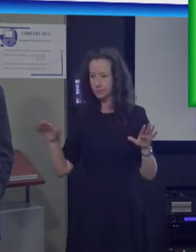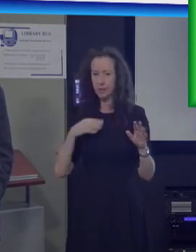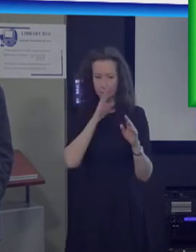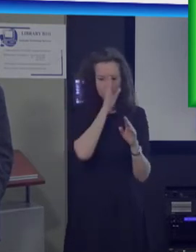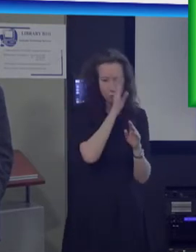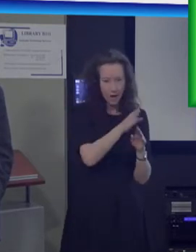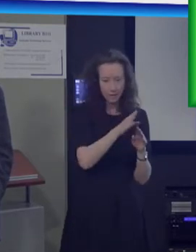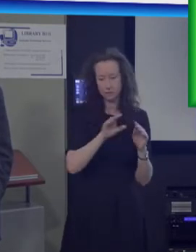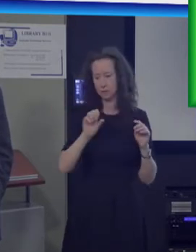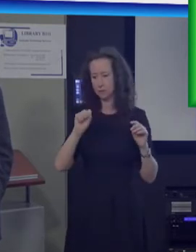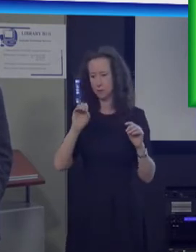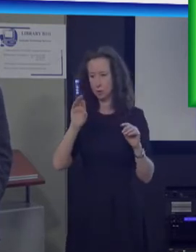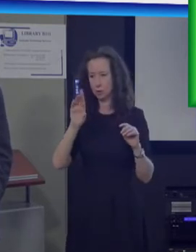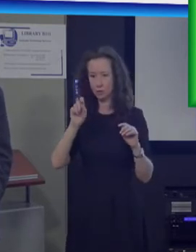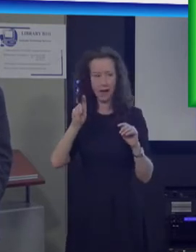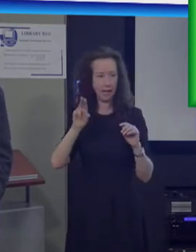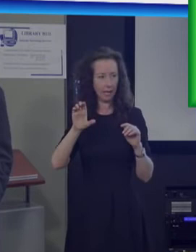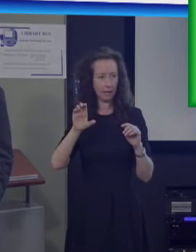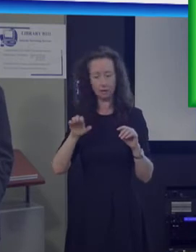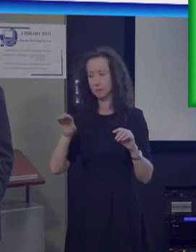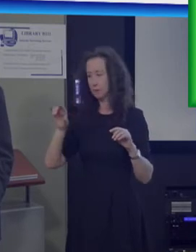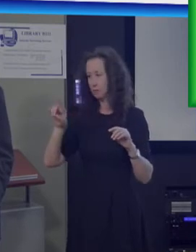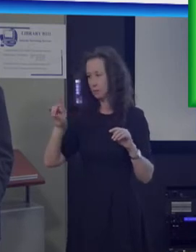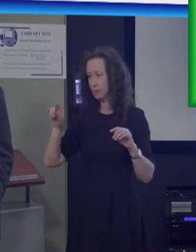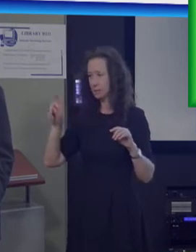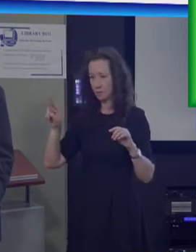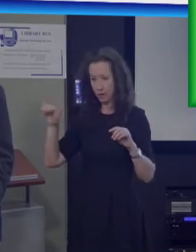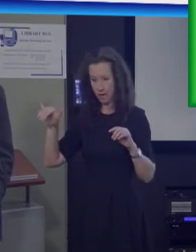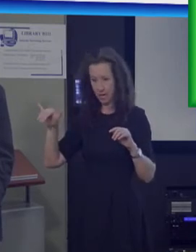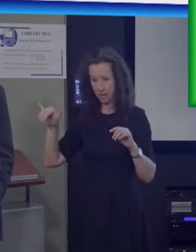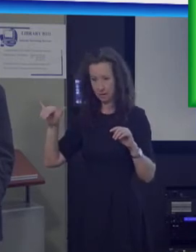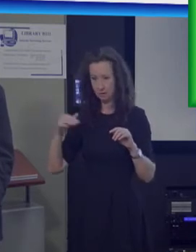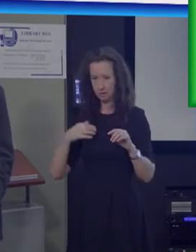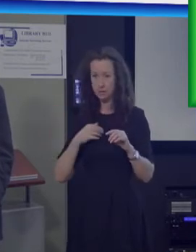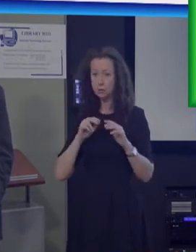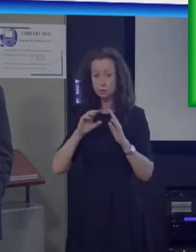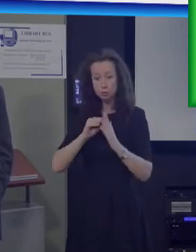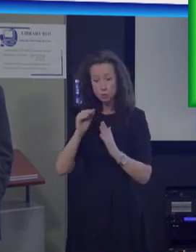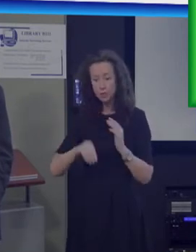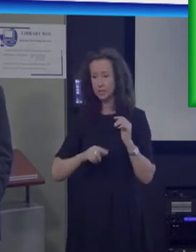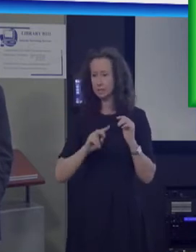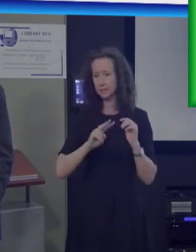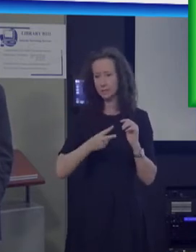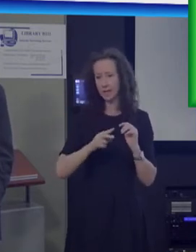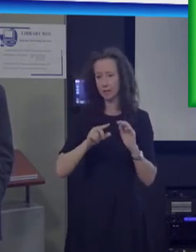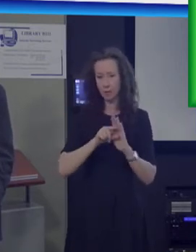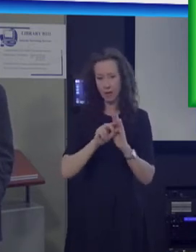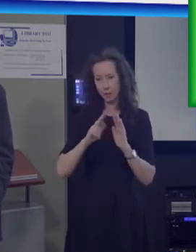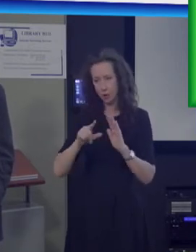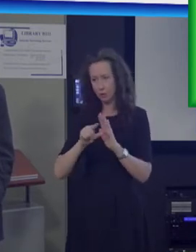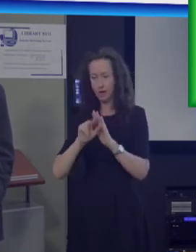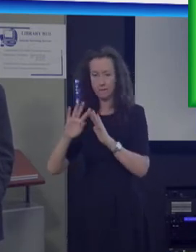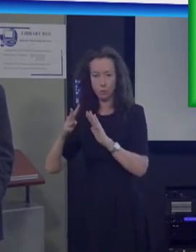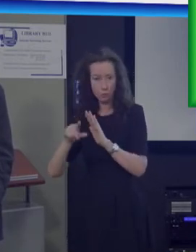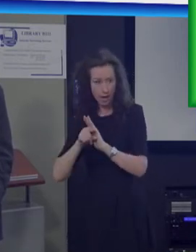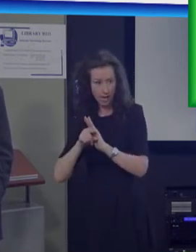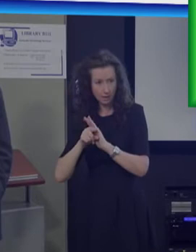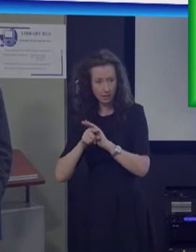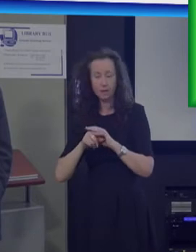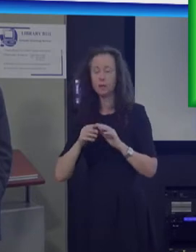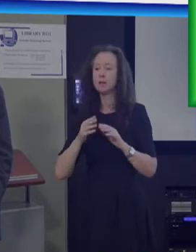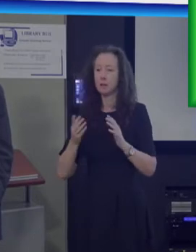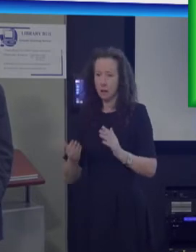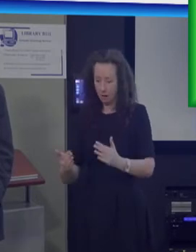and discovery. We taught them to three different grades of students, second, third, and fourth graders, and we had several phases to the study. There's a